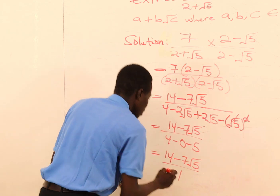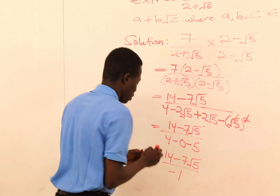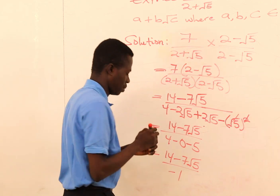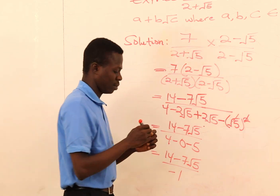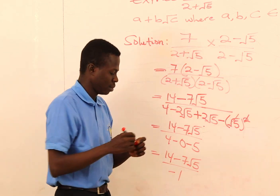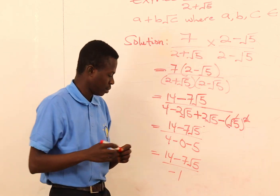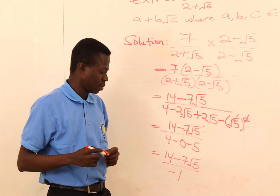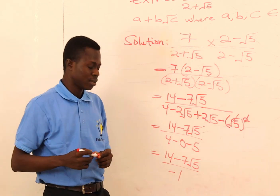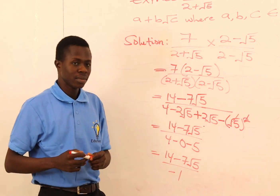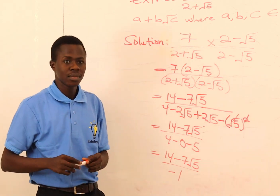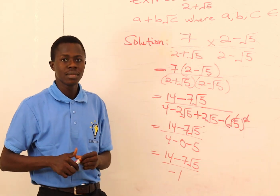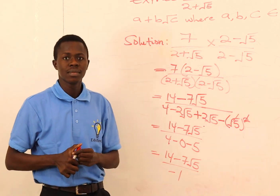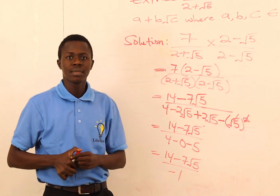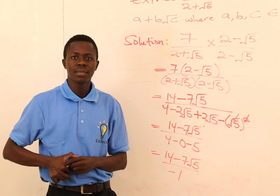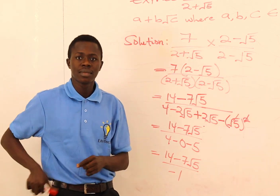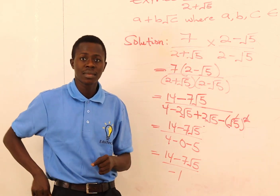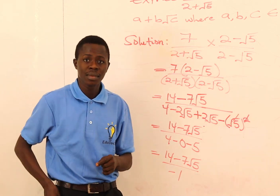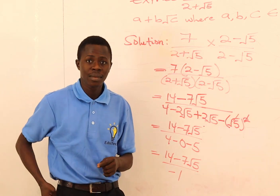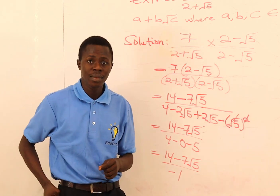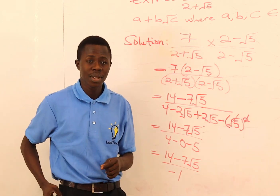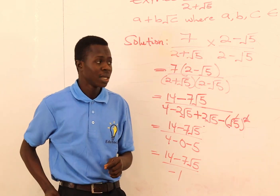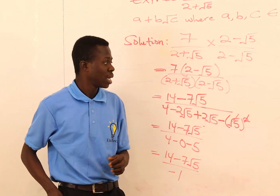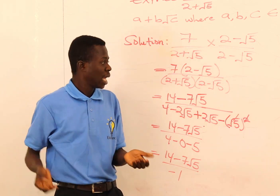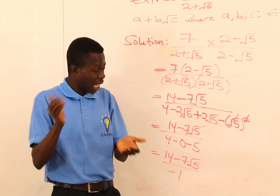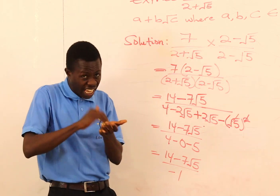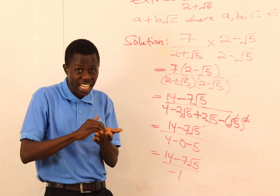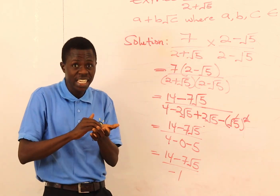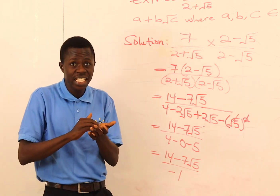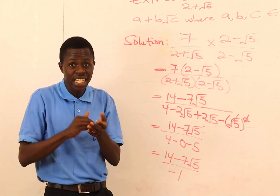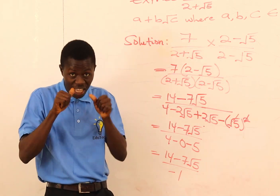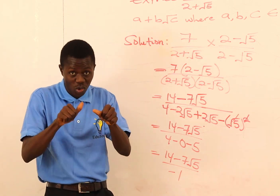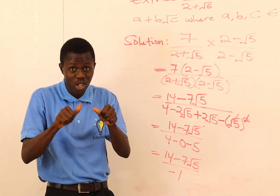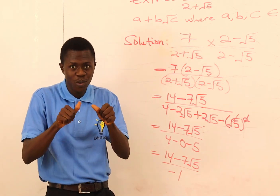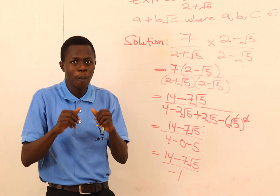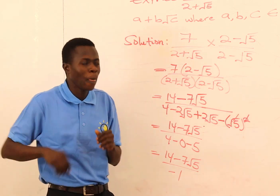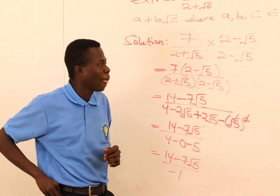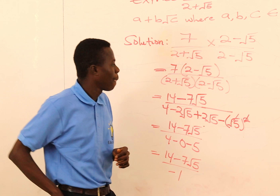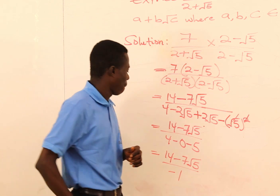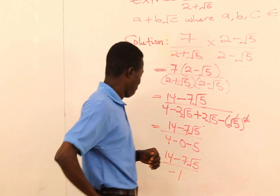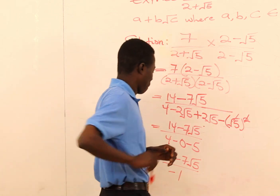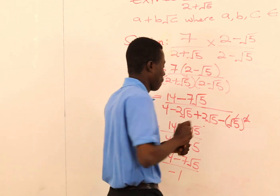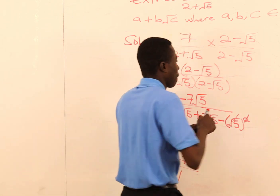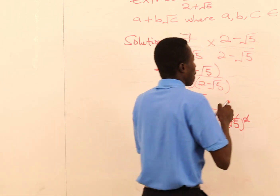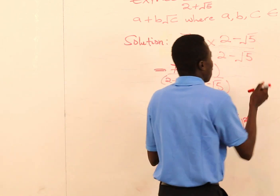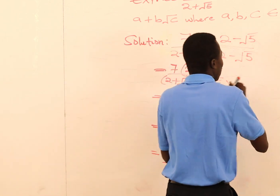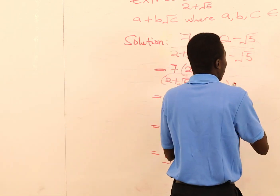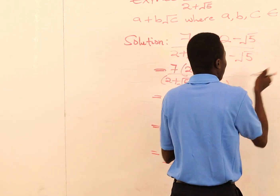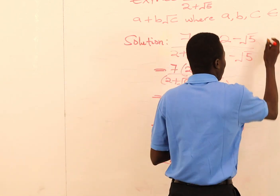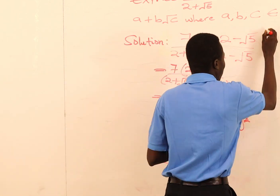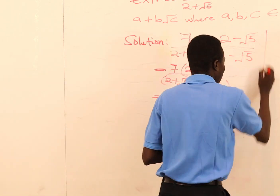because 4 subtracting it from -5, we will get -1. So we are going to have